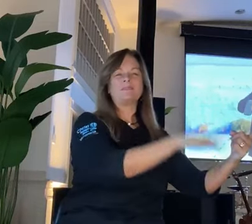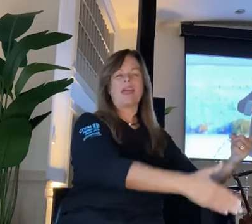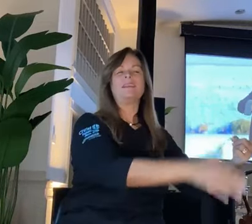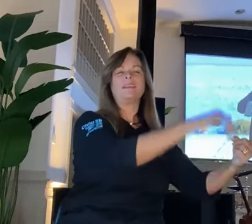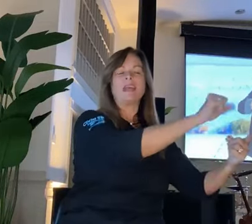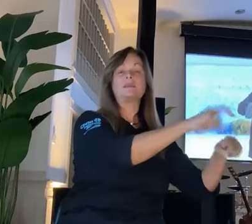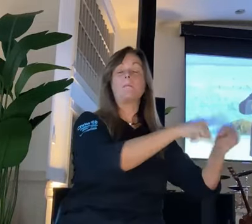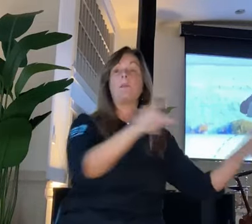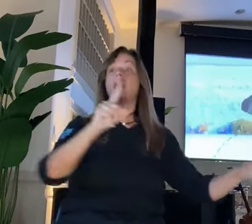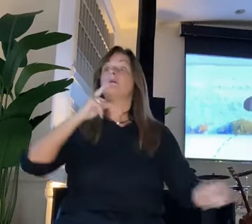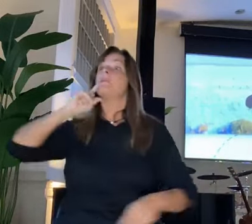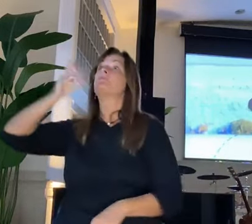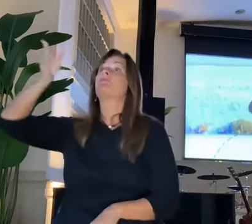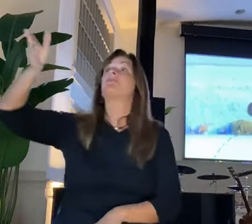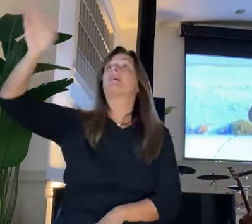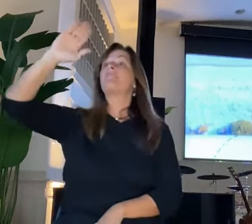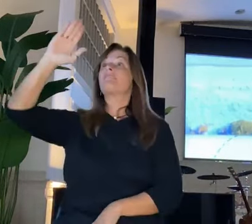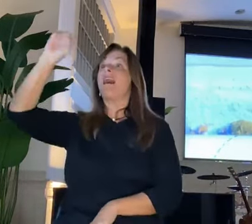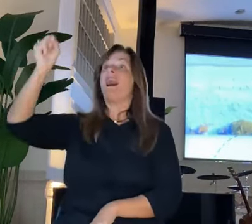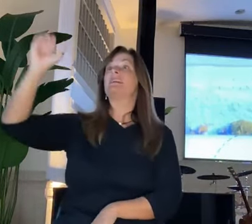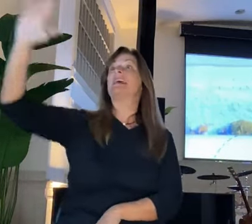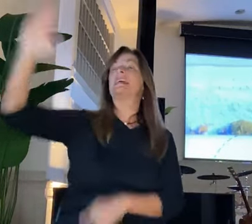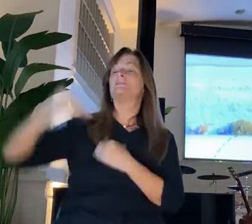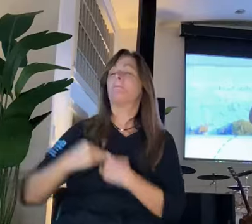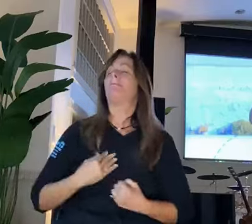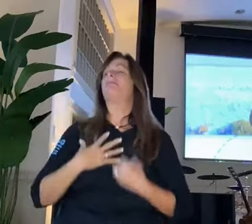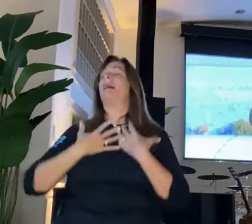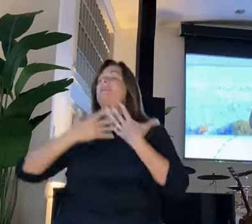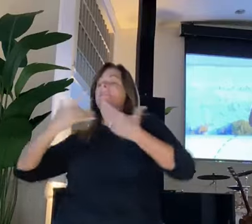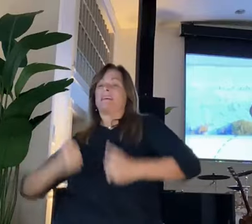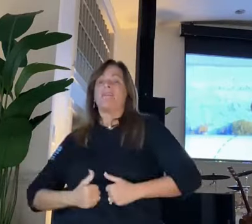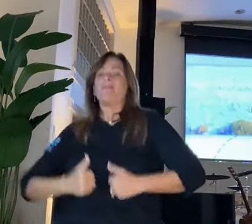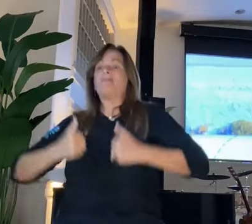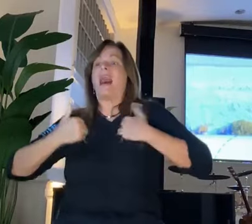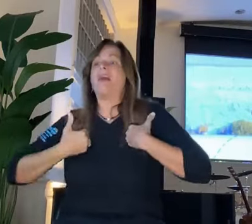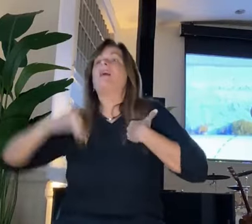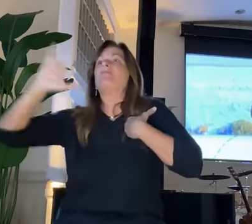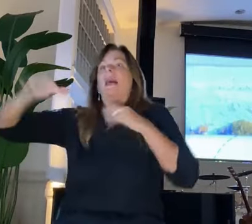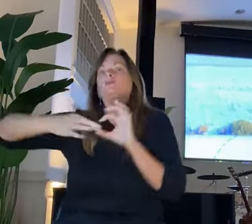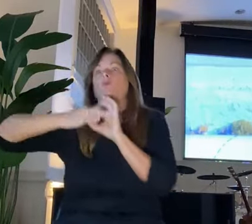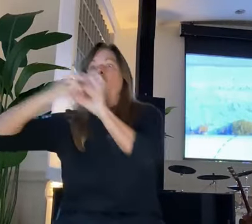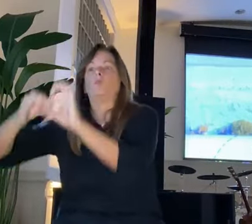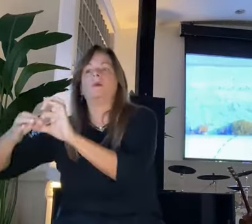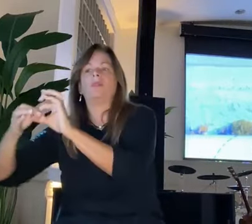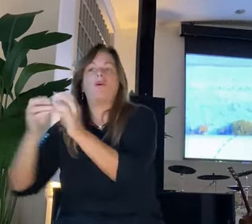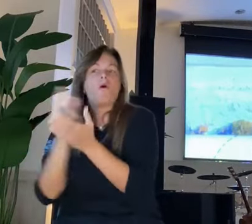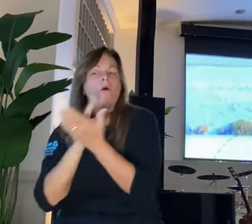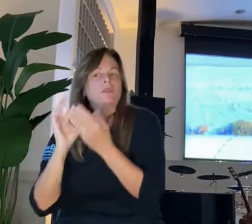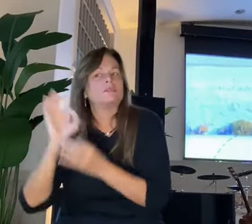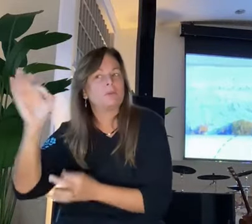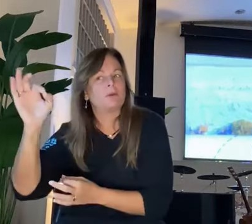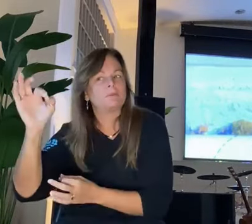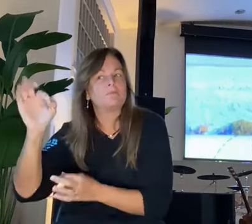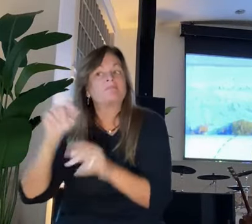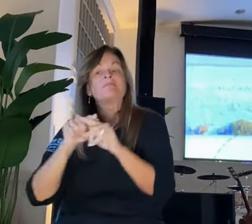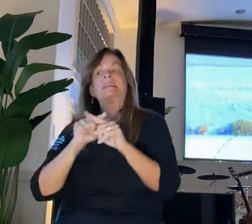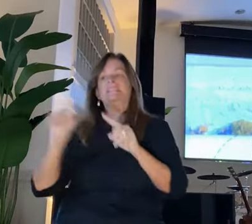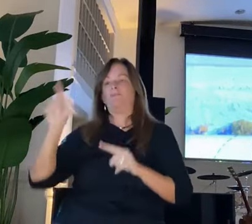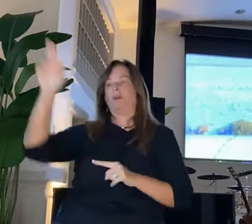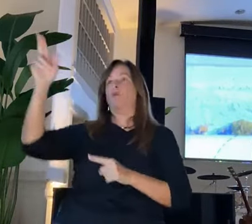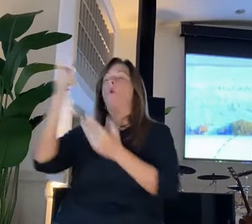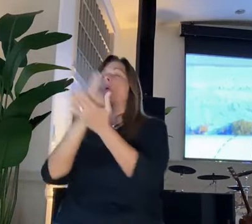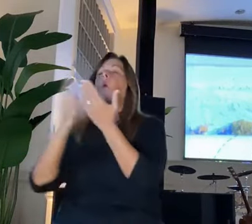the Holy Spirit. You have to know, personally know, the power and the person of the Holy